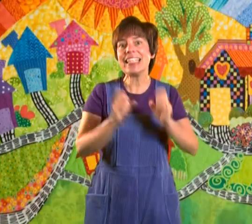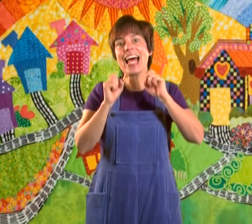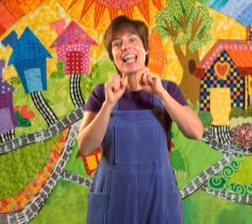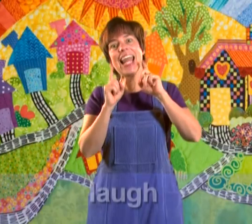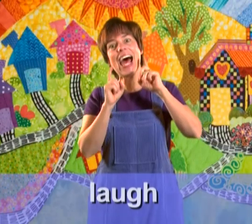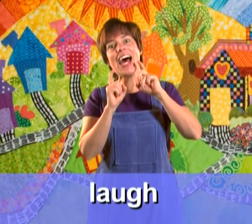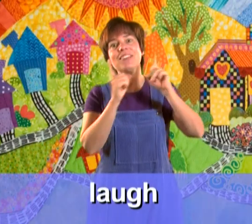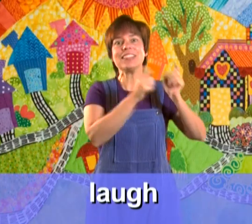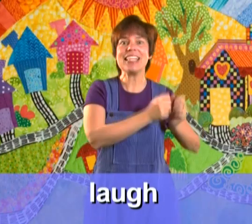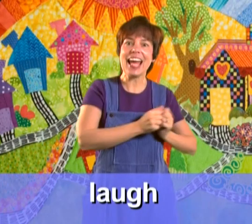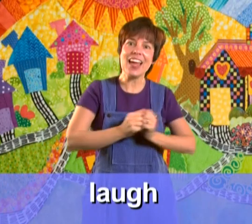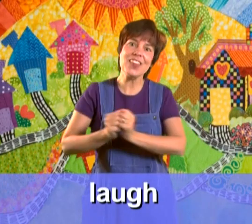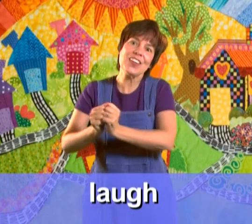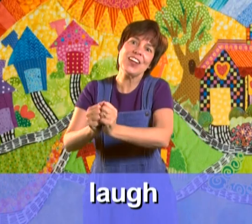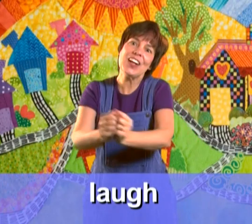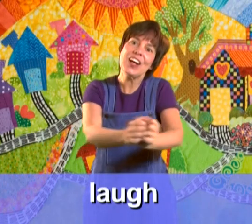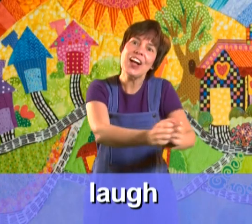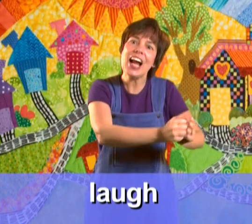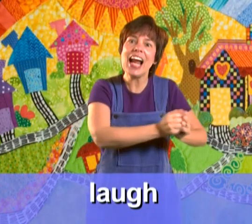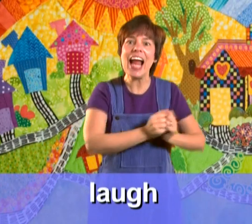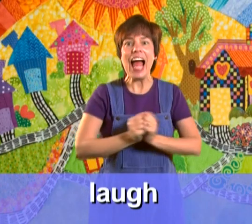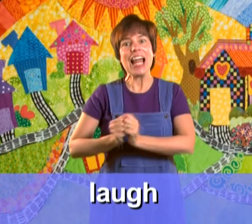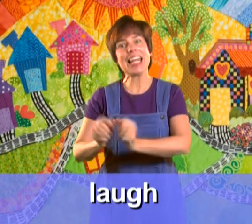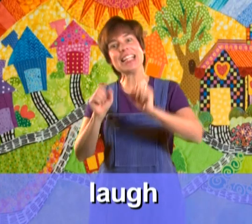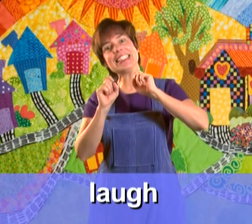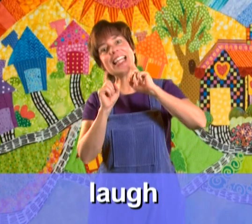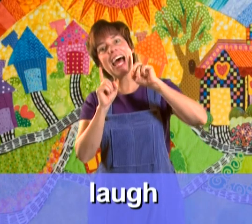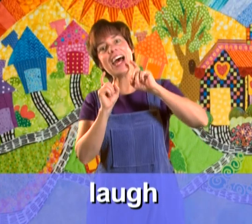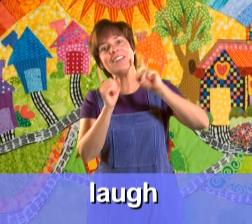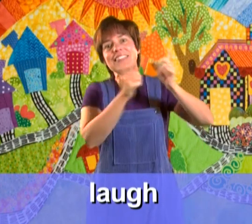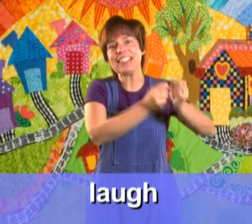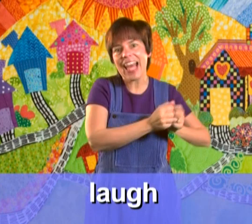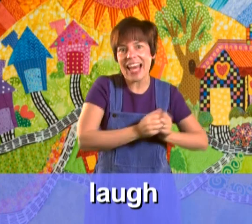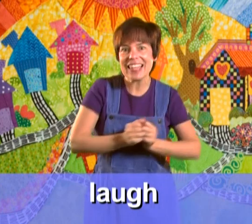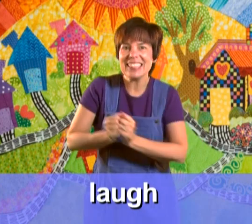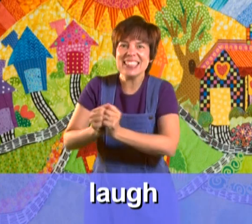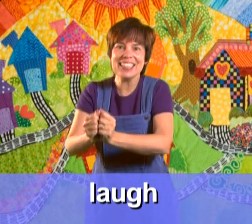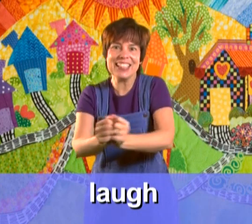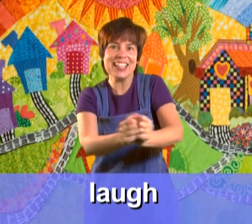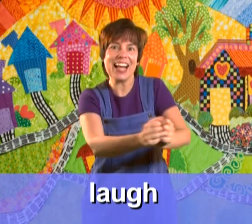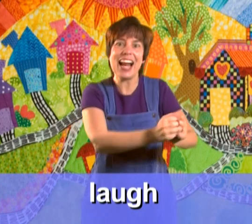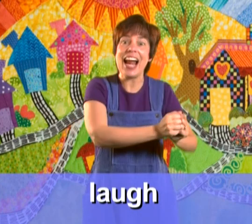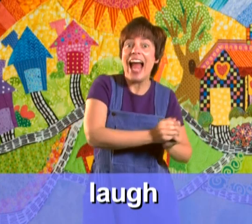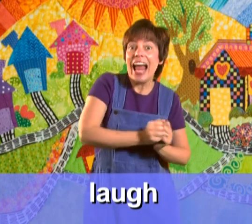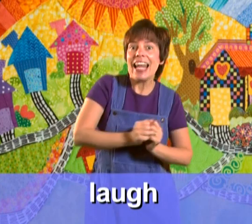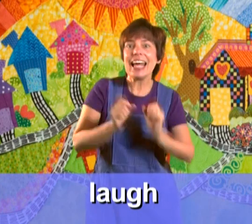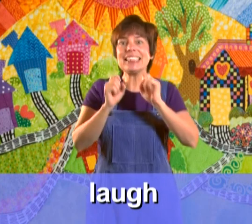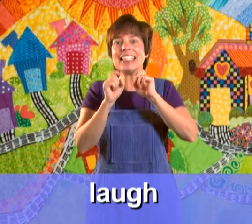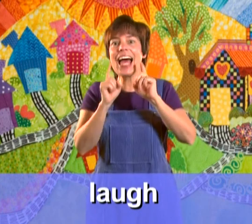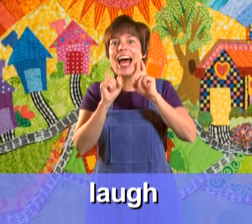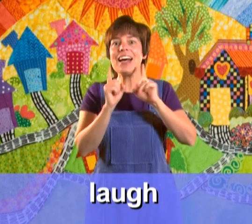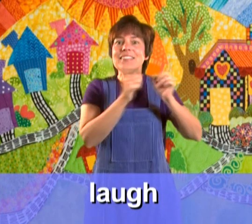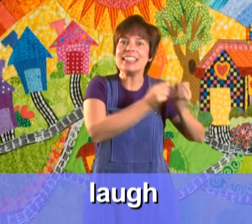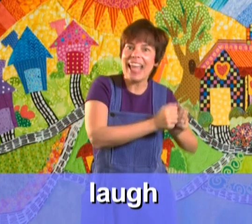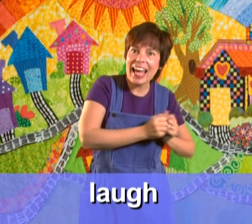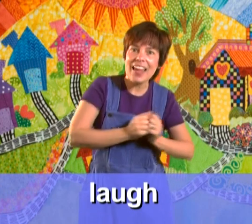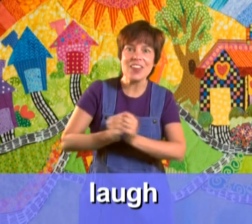Let's laugh together. Let's laugh together. Let's laugh